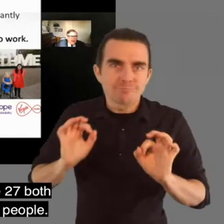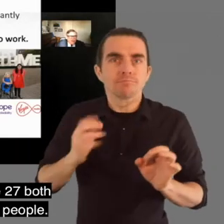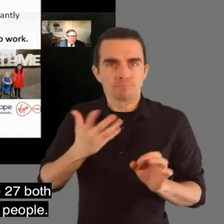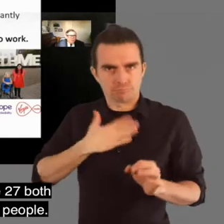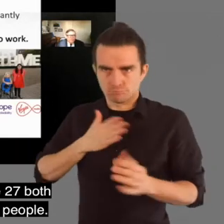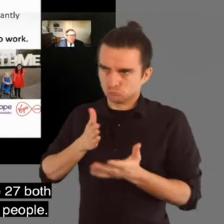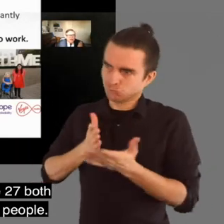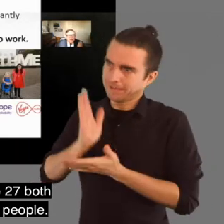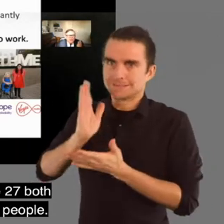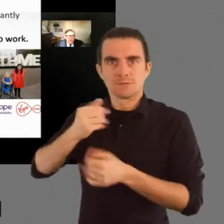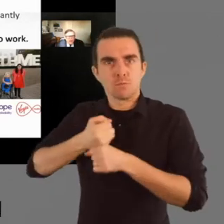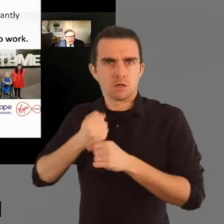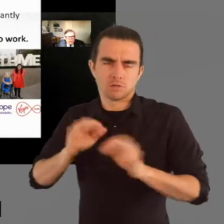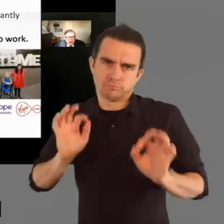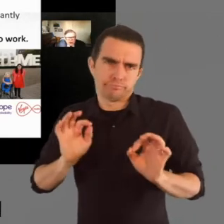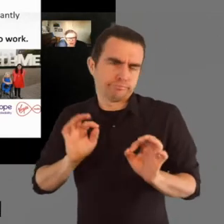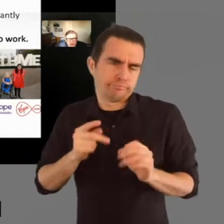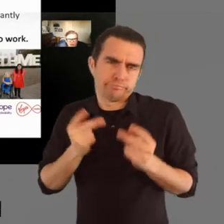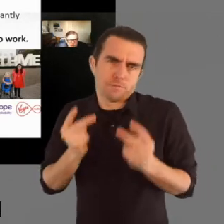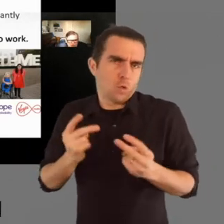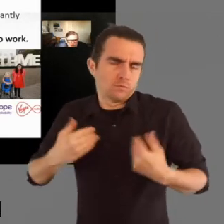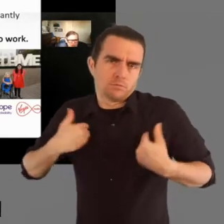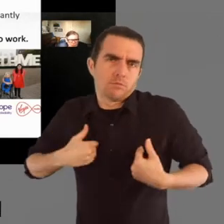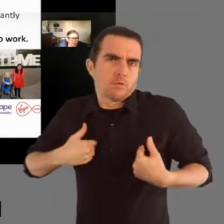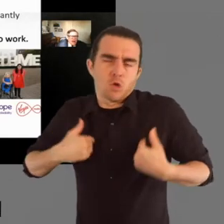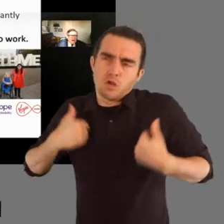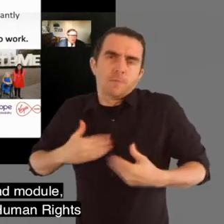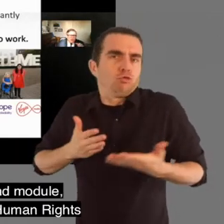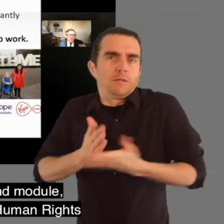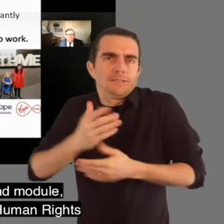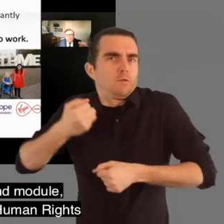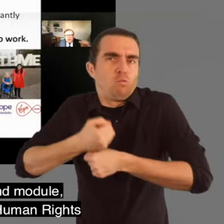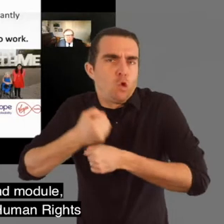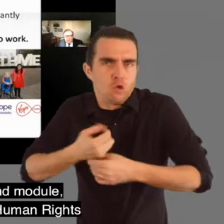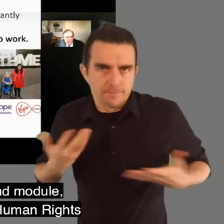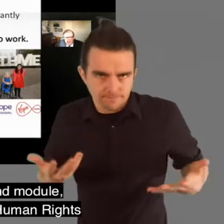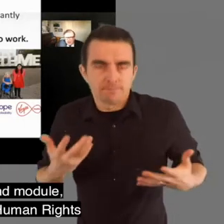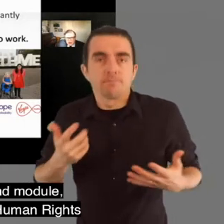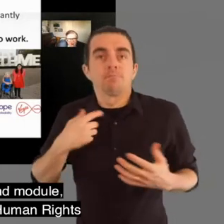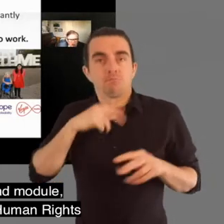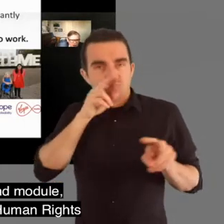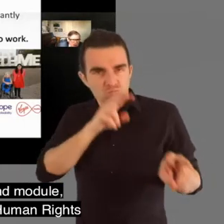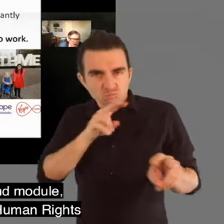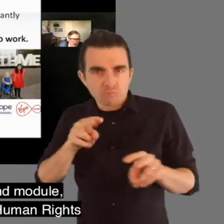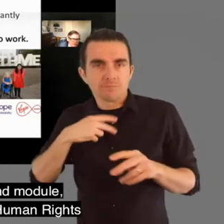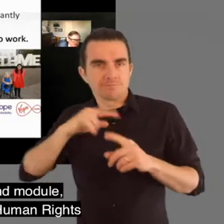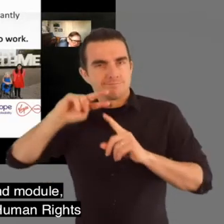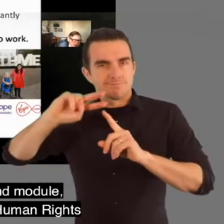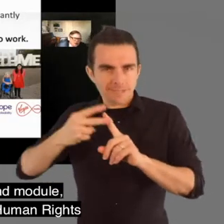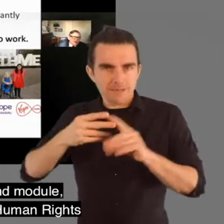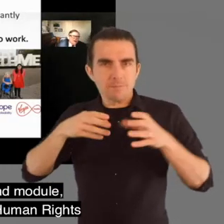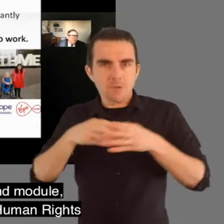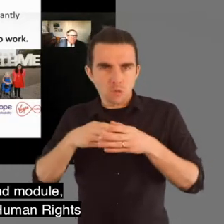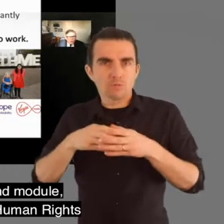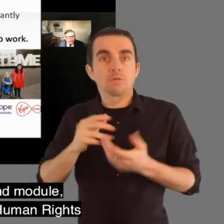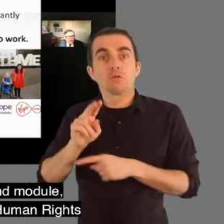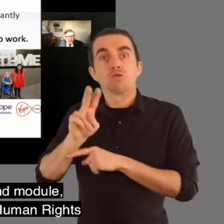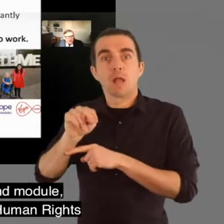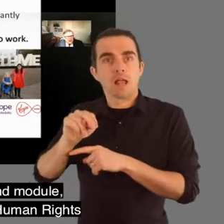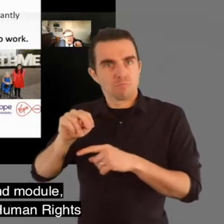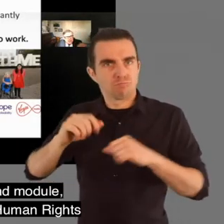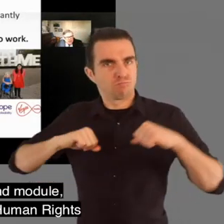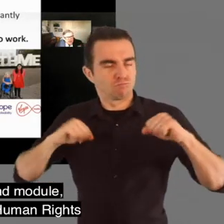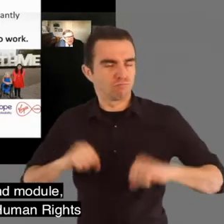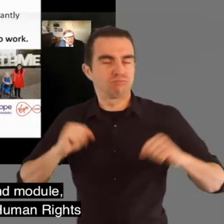of disabled people. The right to work is an established human right. If you remember back to our second